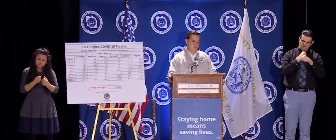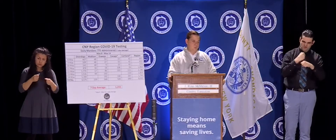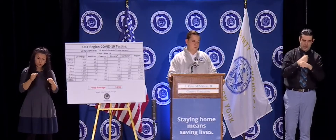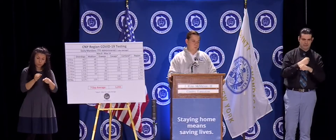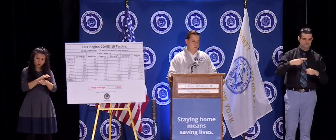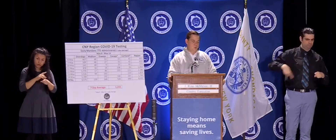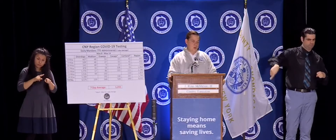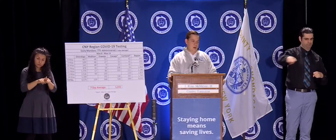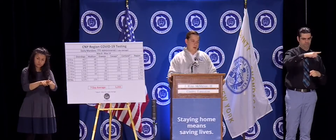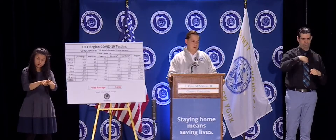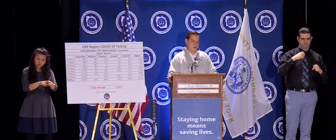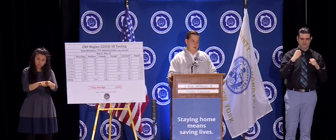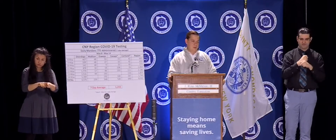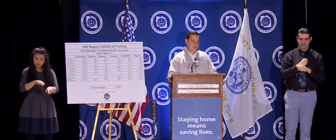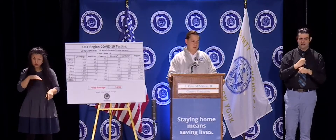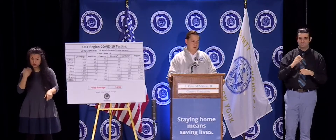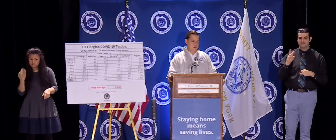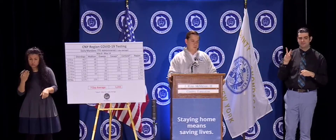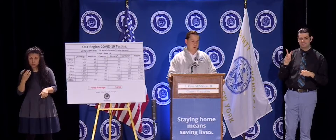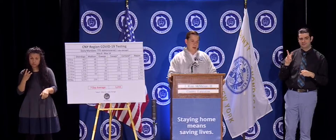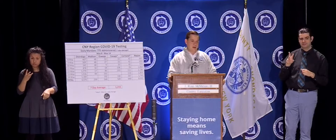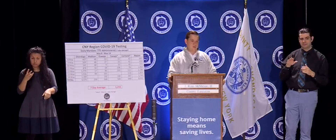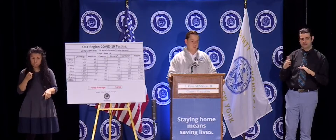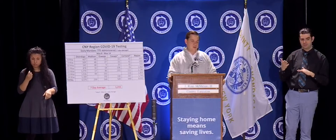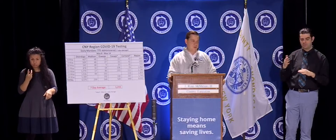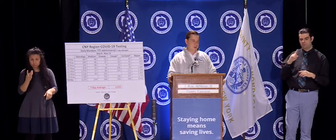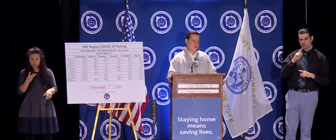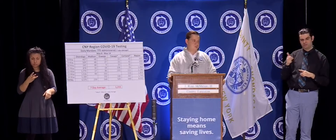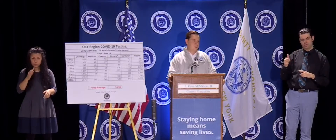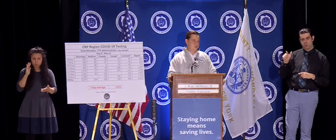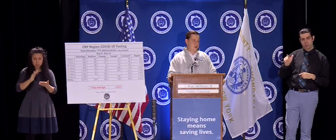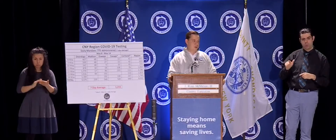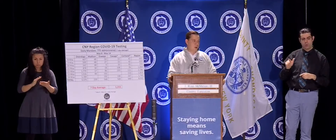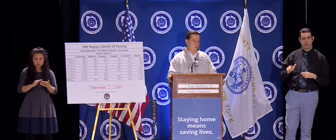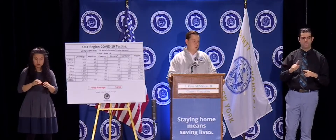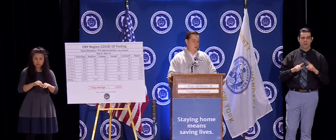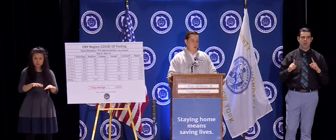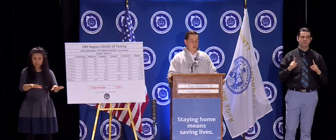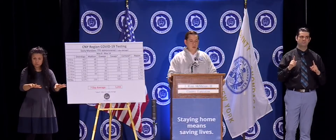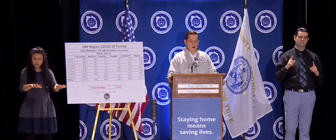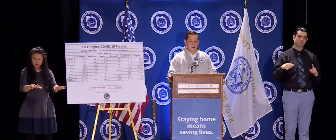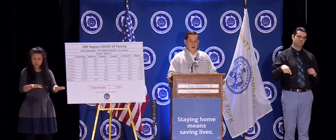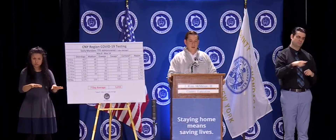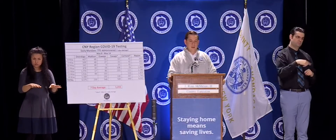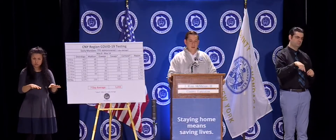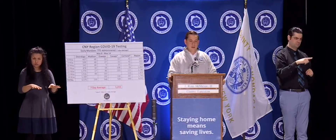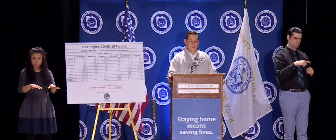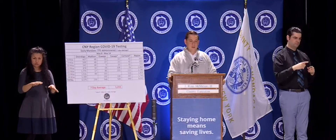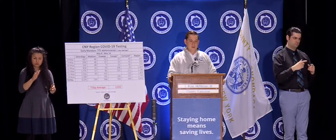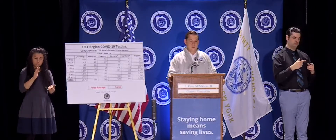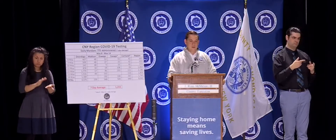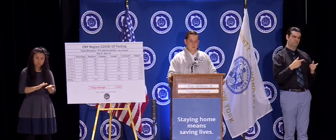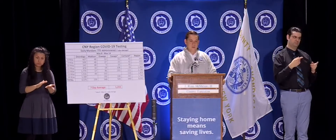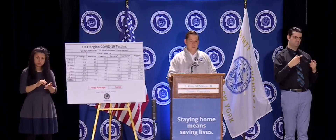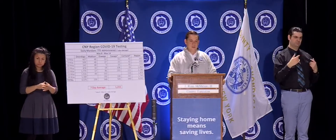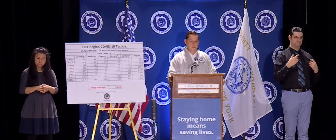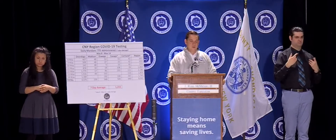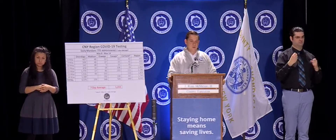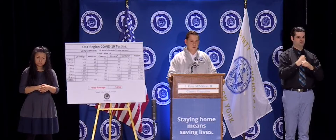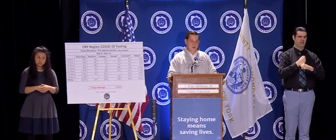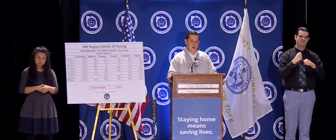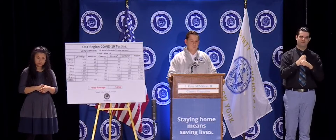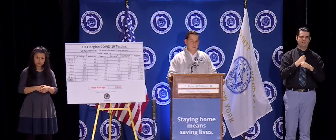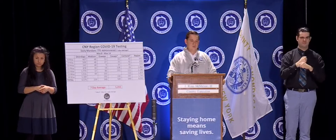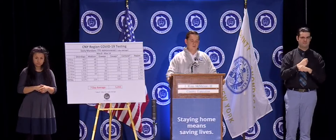very low. The spread and infection rates have been very low, and we